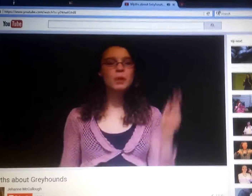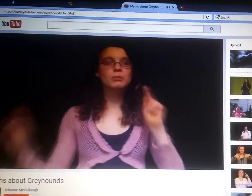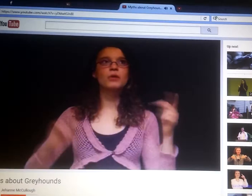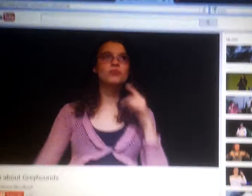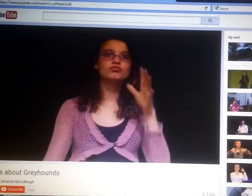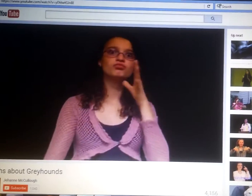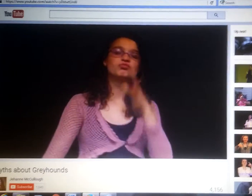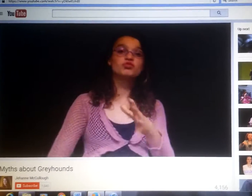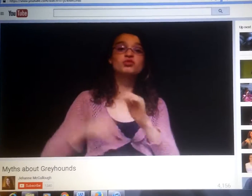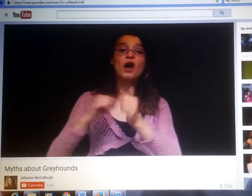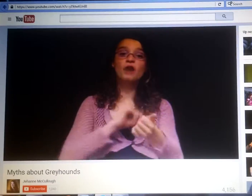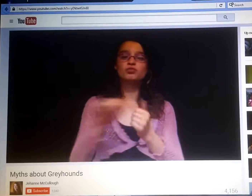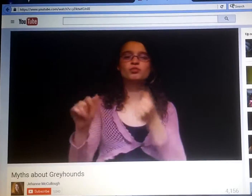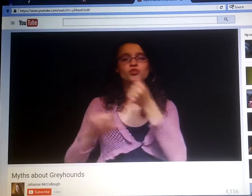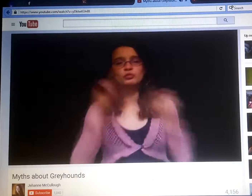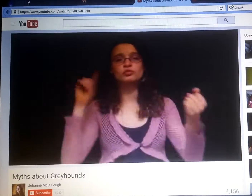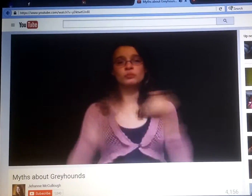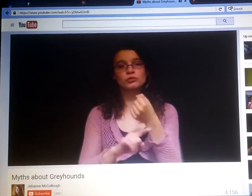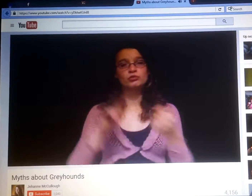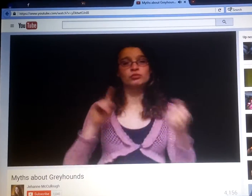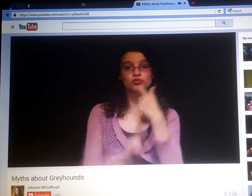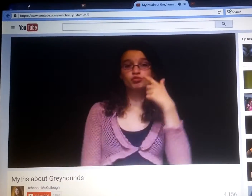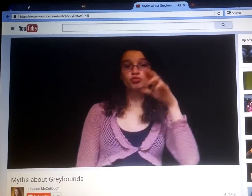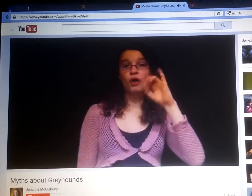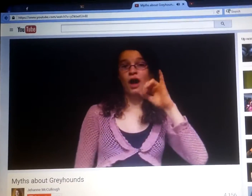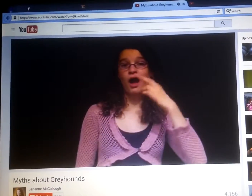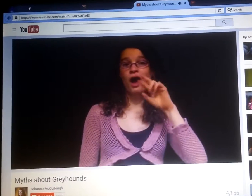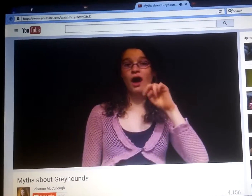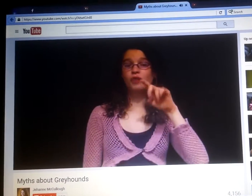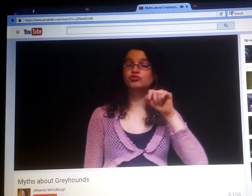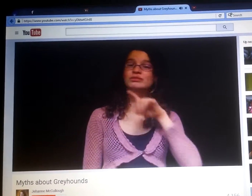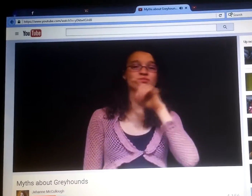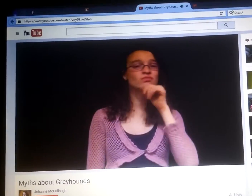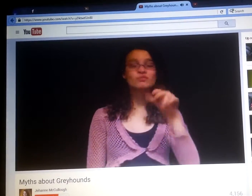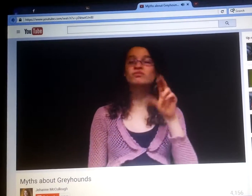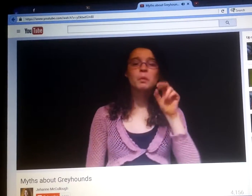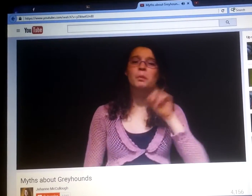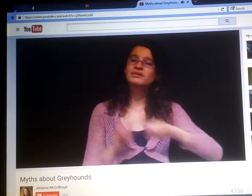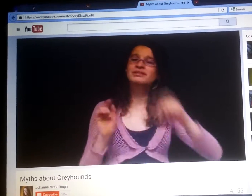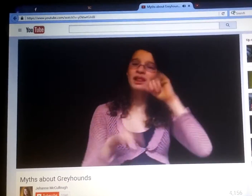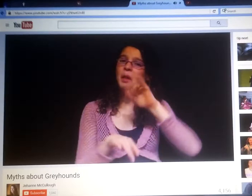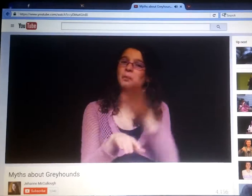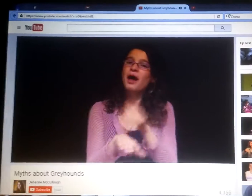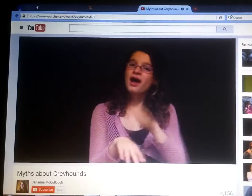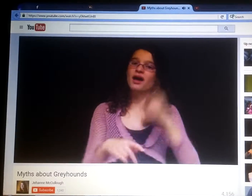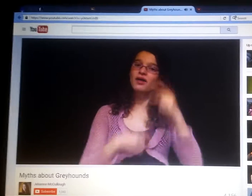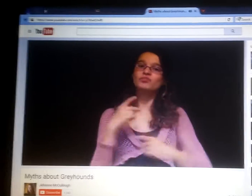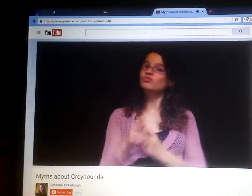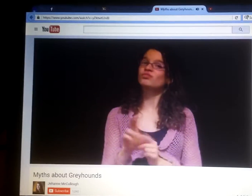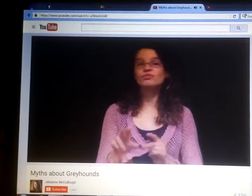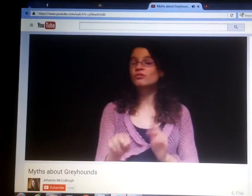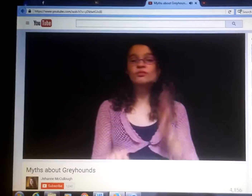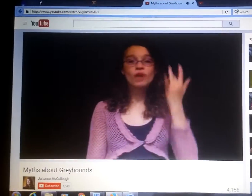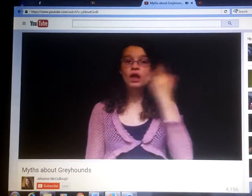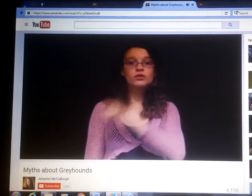Myth number three: that people just really don't like greyhounds, the fact that they race, and because they're